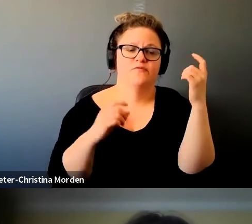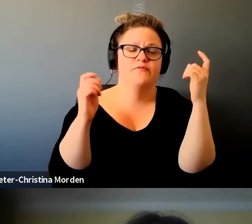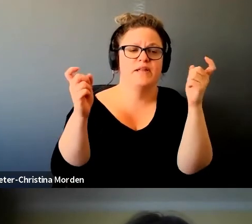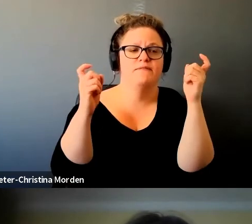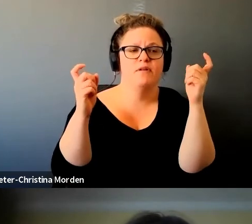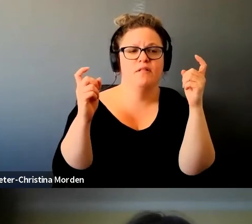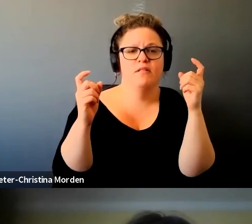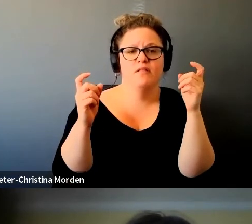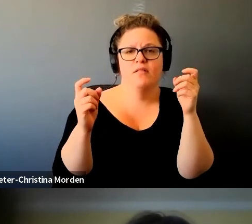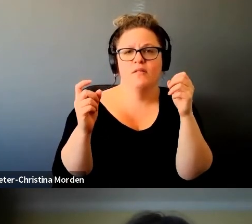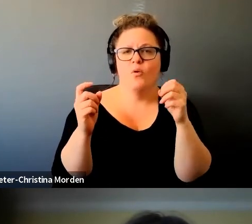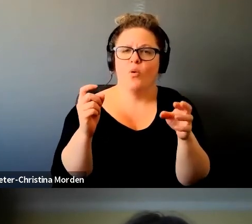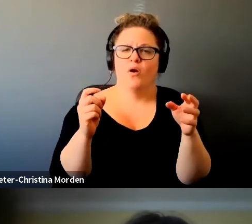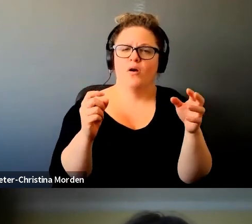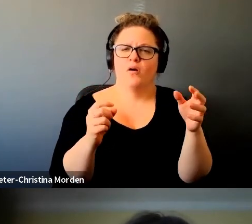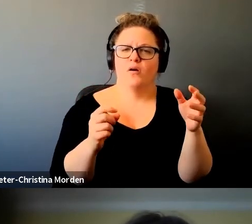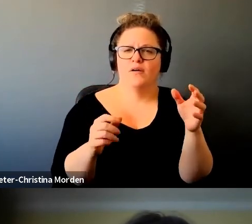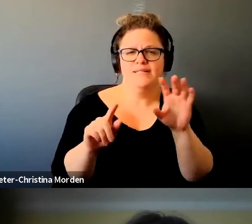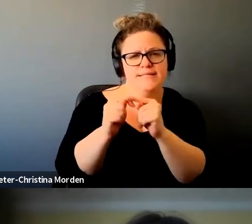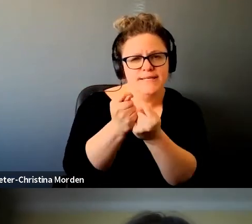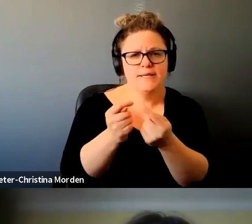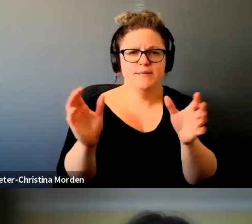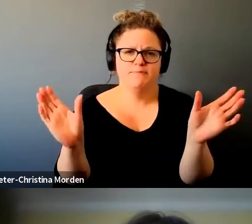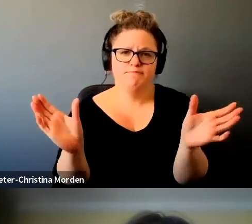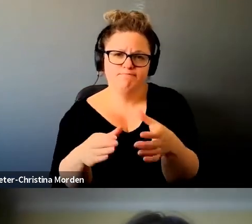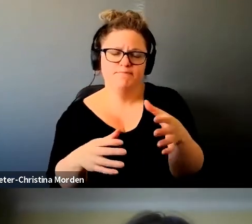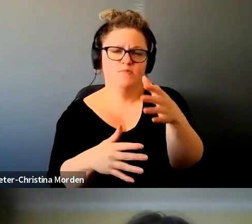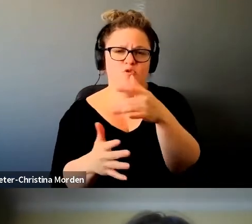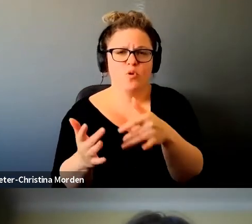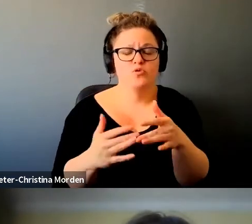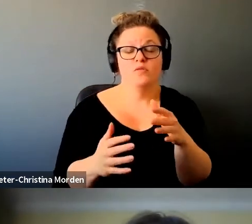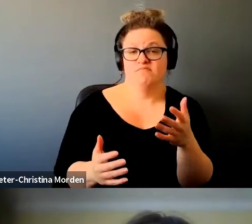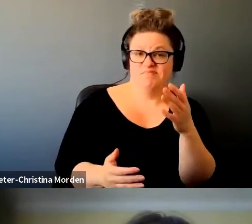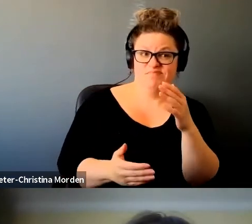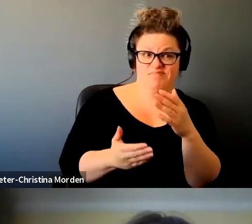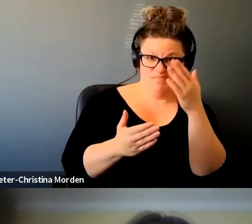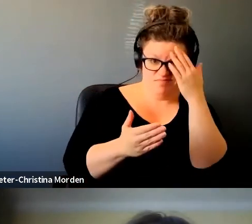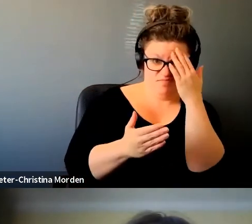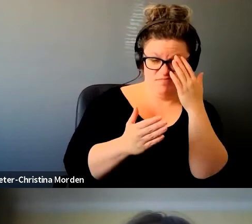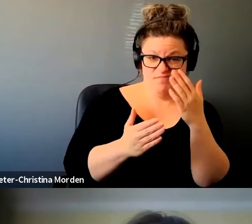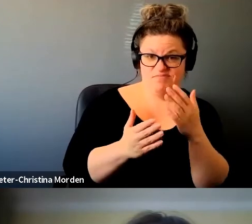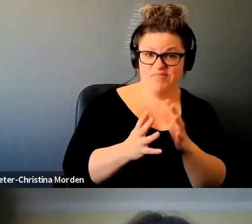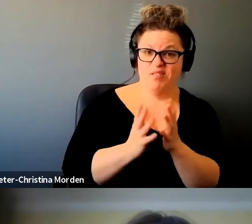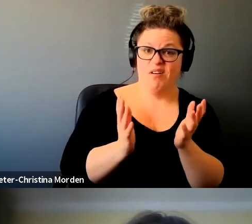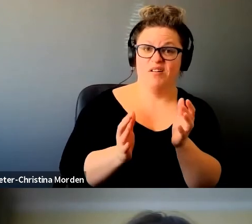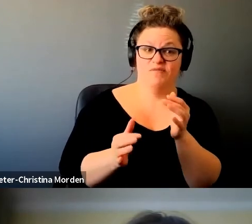a social component to them where there's a lot of drinking and drug use.